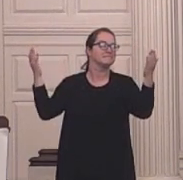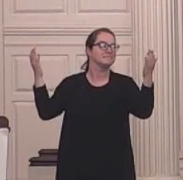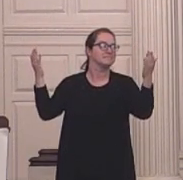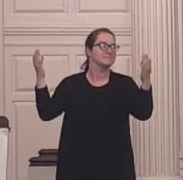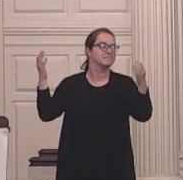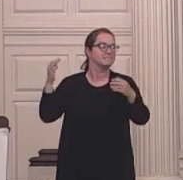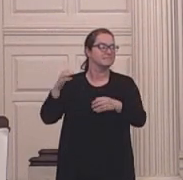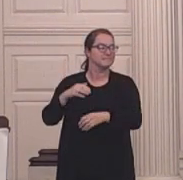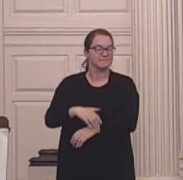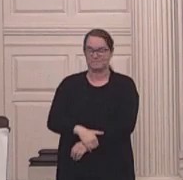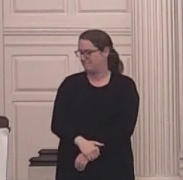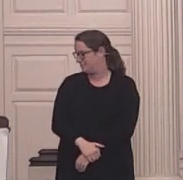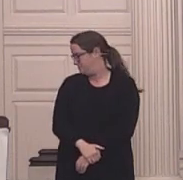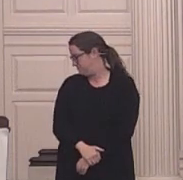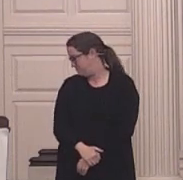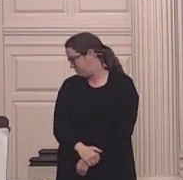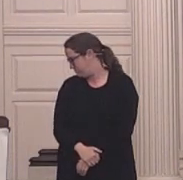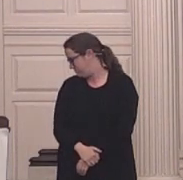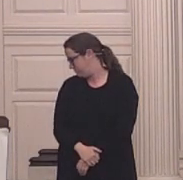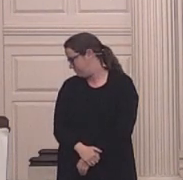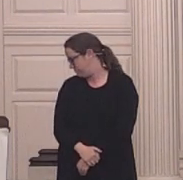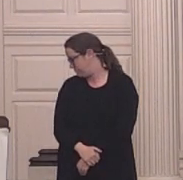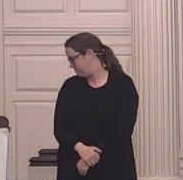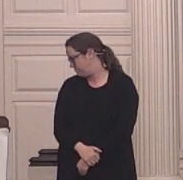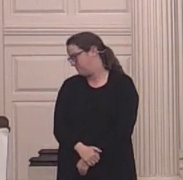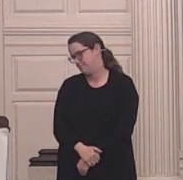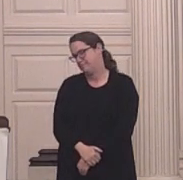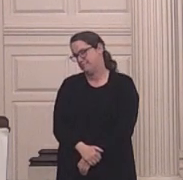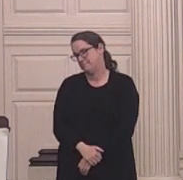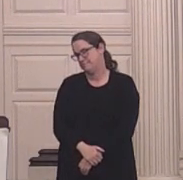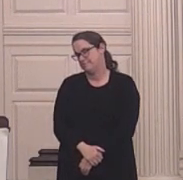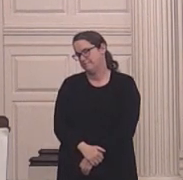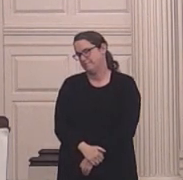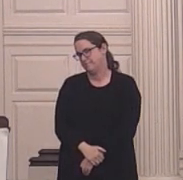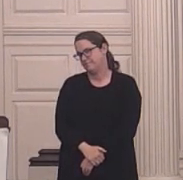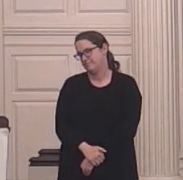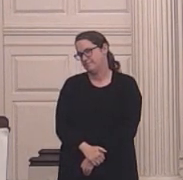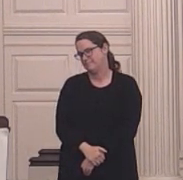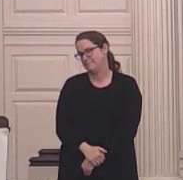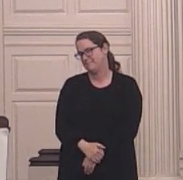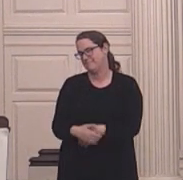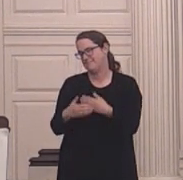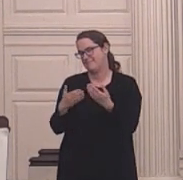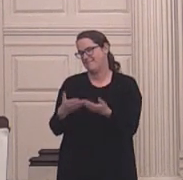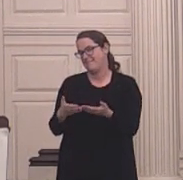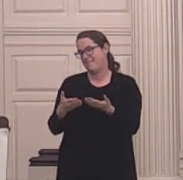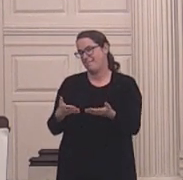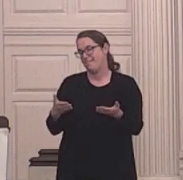We have heard it.